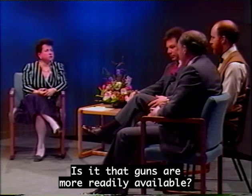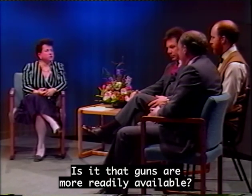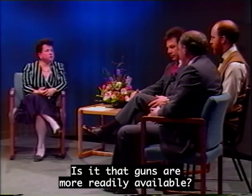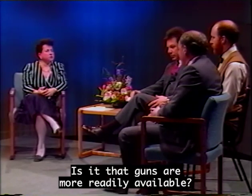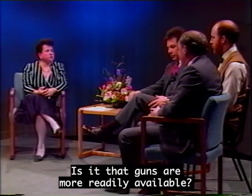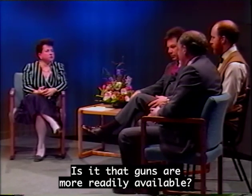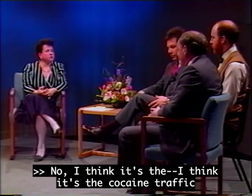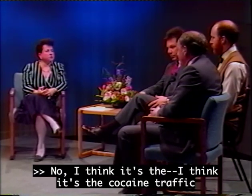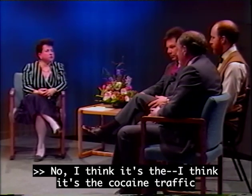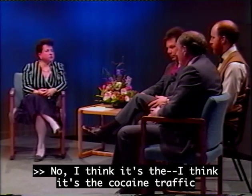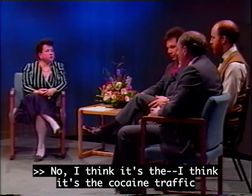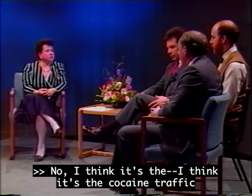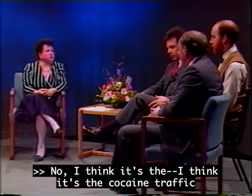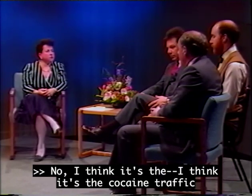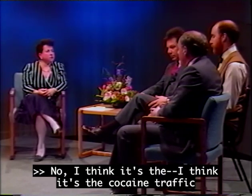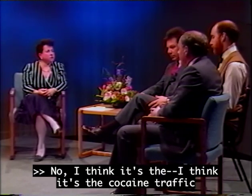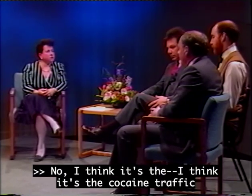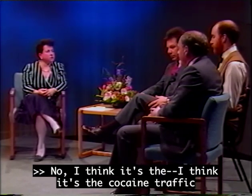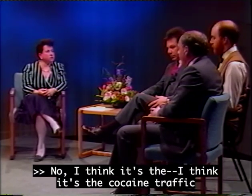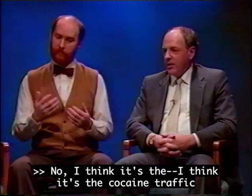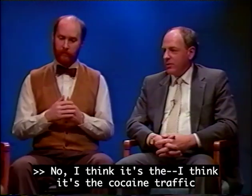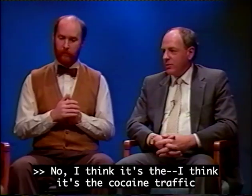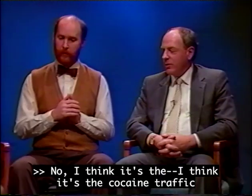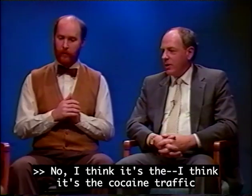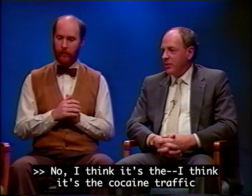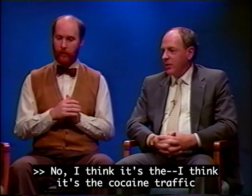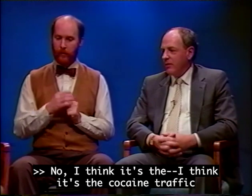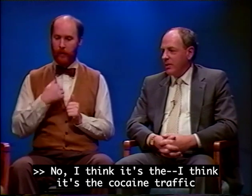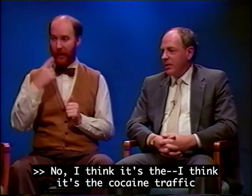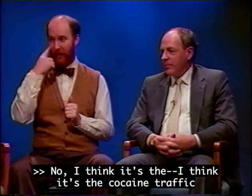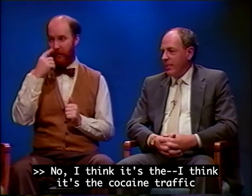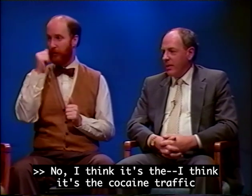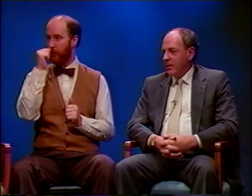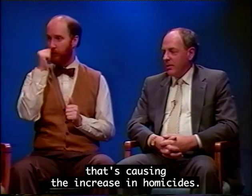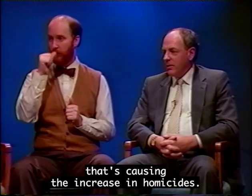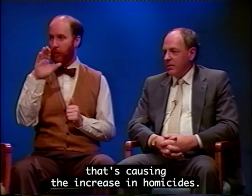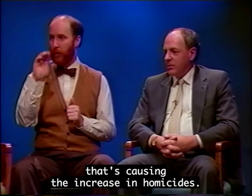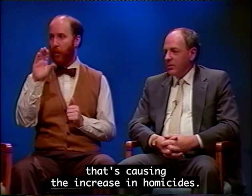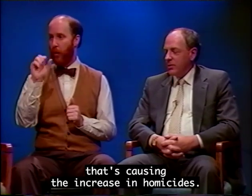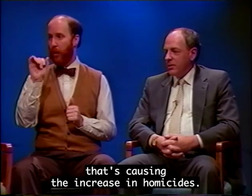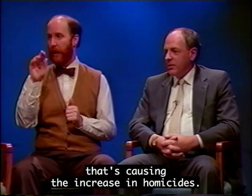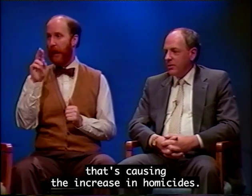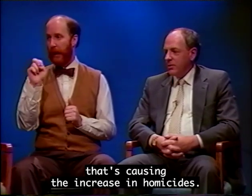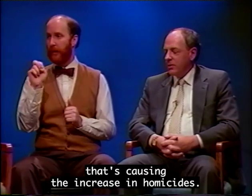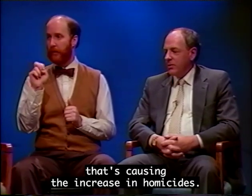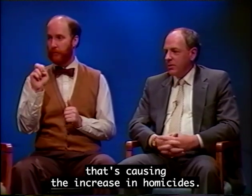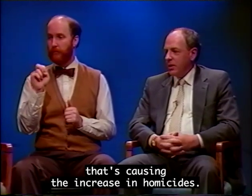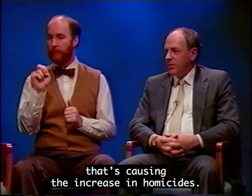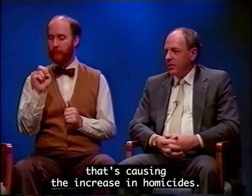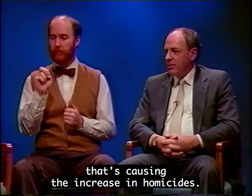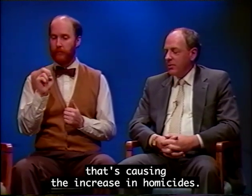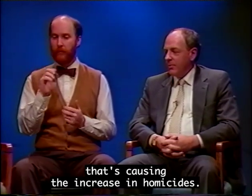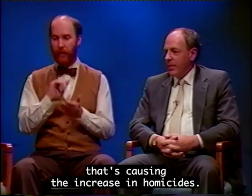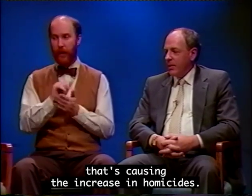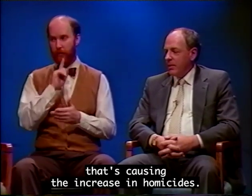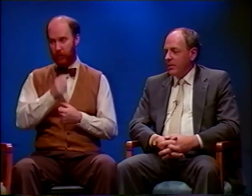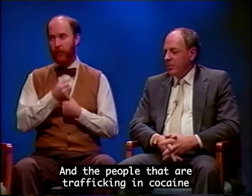more readily available? No, I think it's the cocaine traffic that's causing the increase in